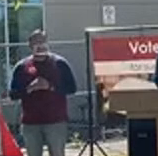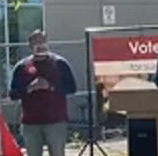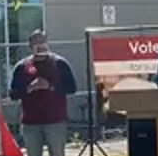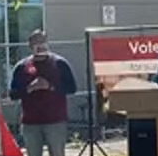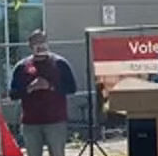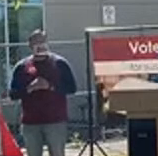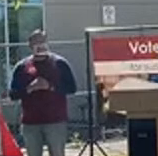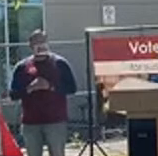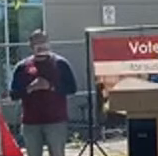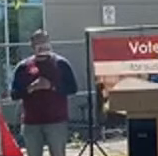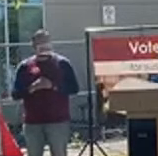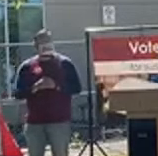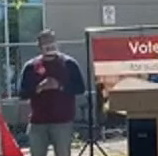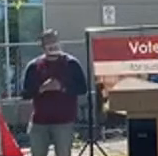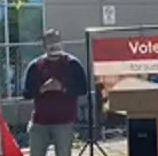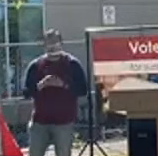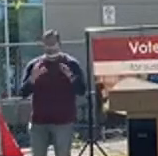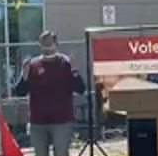Very nice.